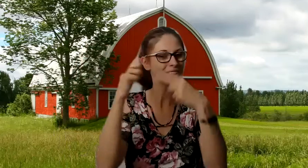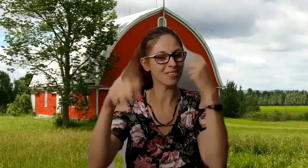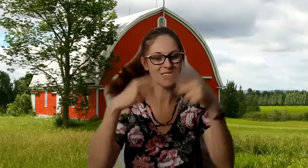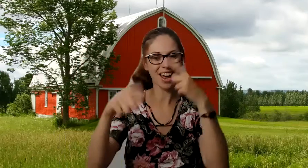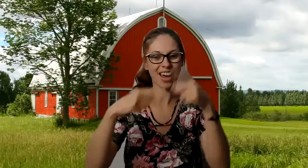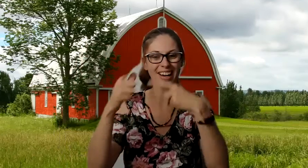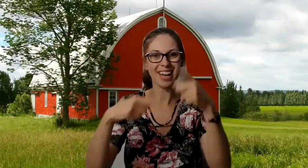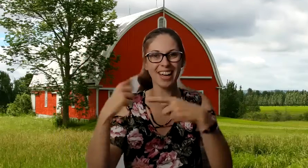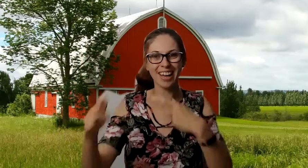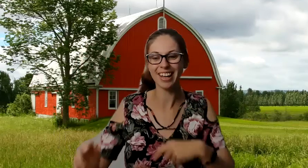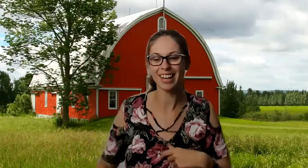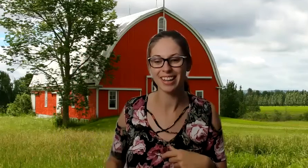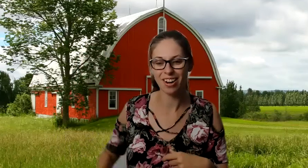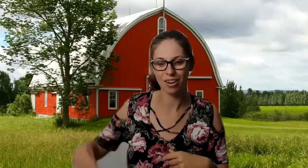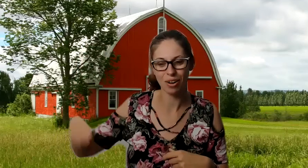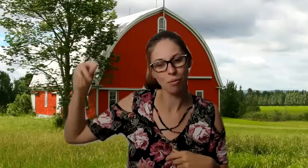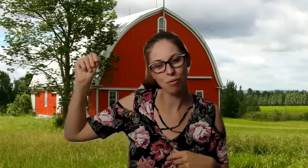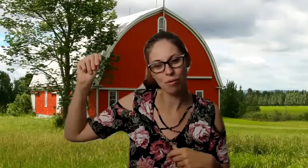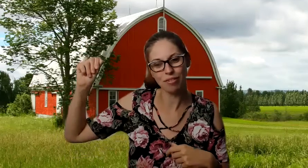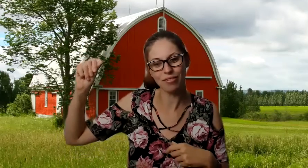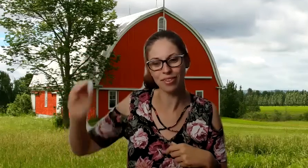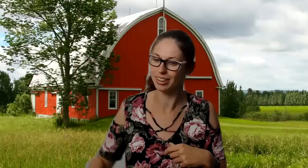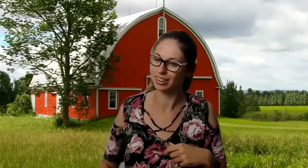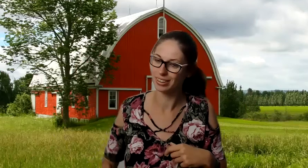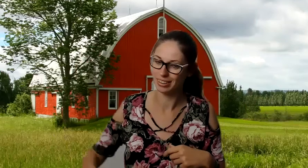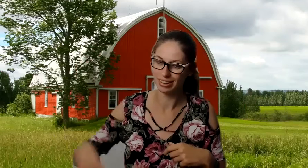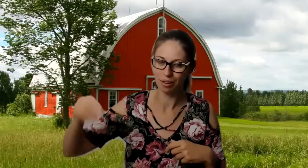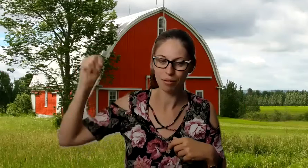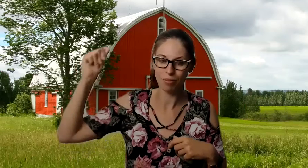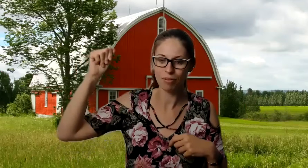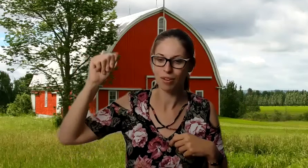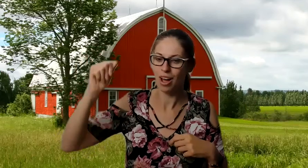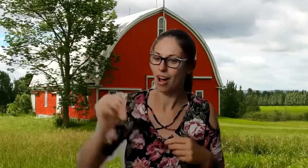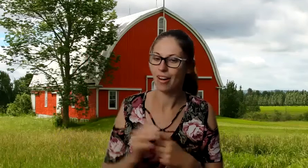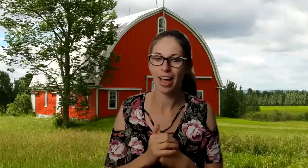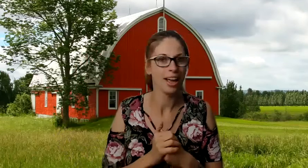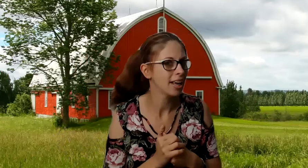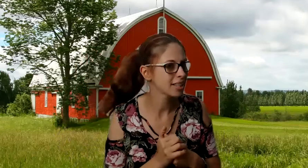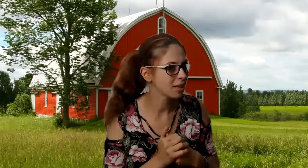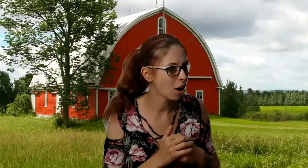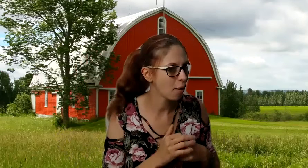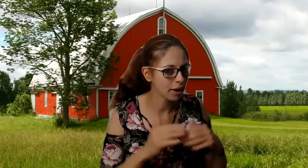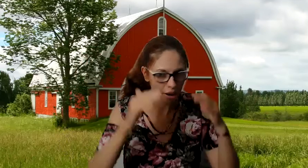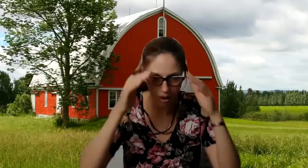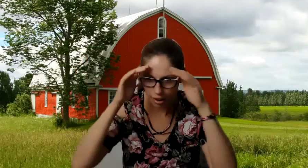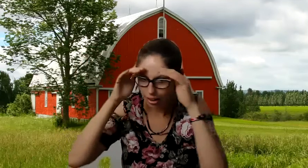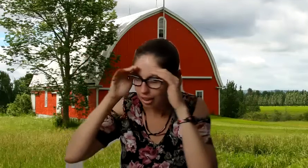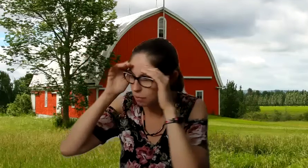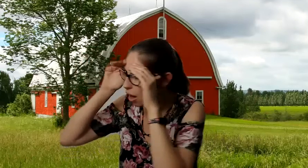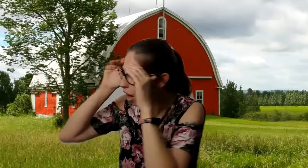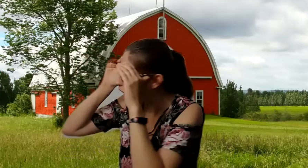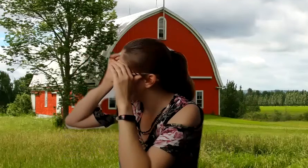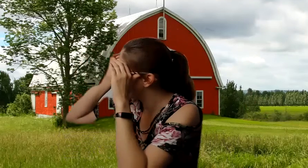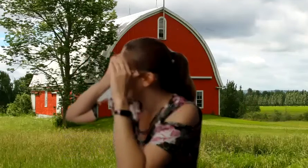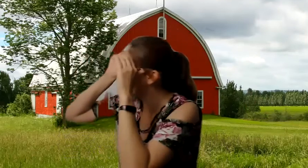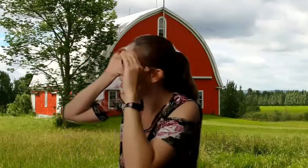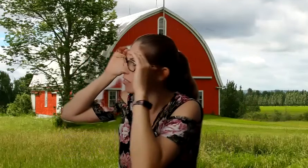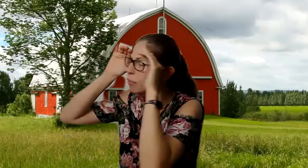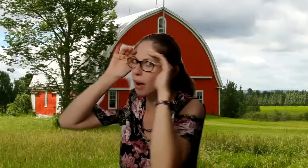some signing. Dog. Woof, woof. Woof, woof. Okay, let's keep going. Keep your eyes open,